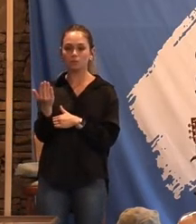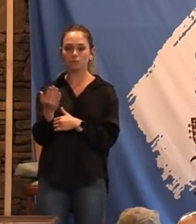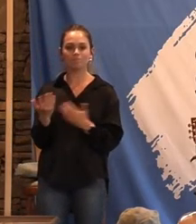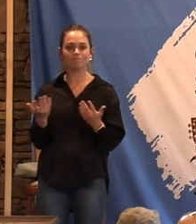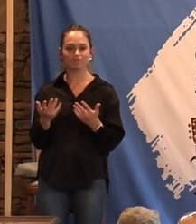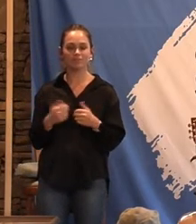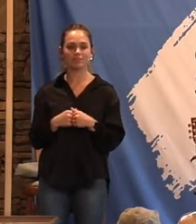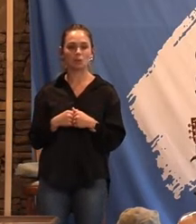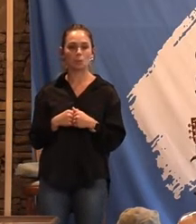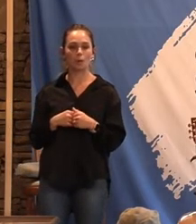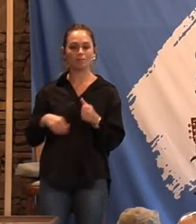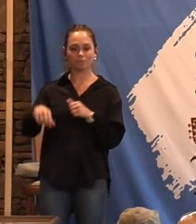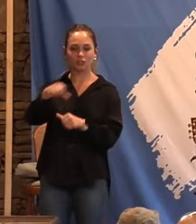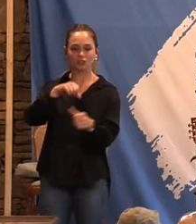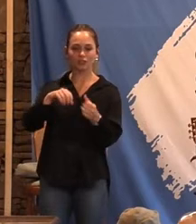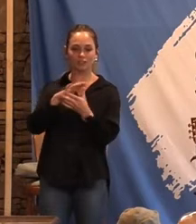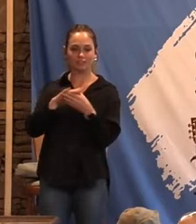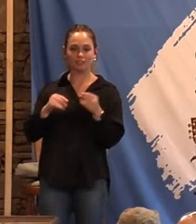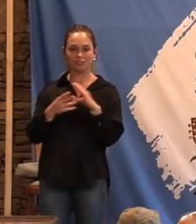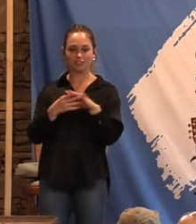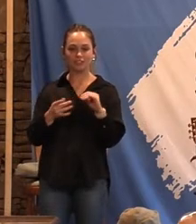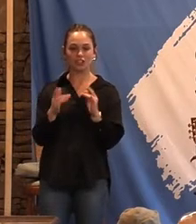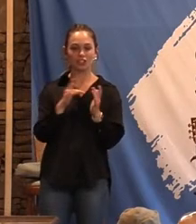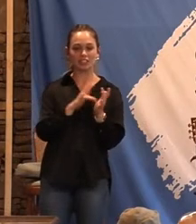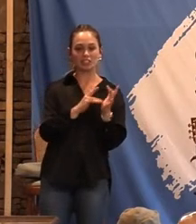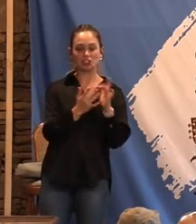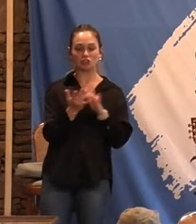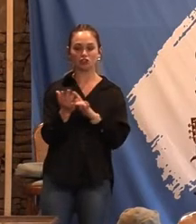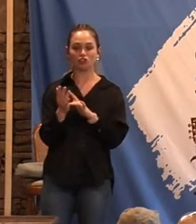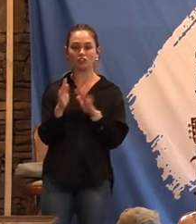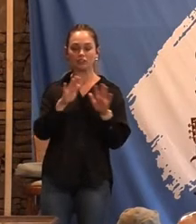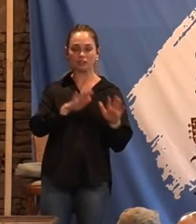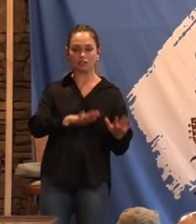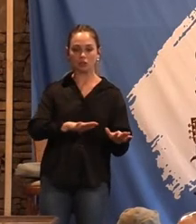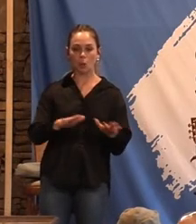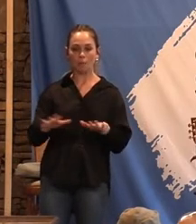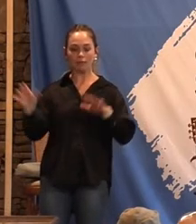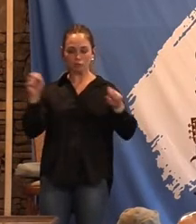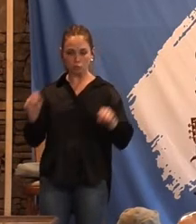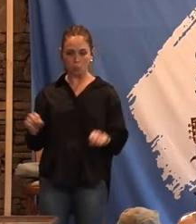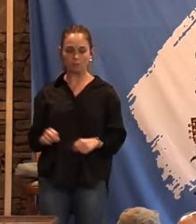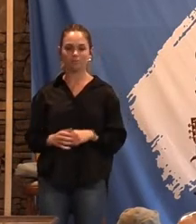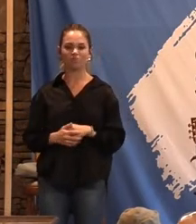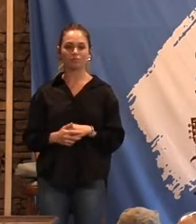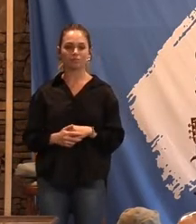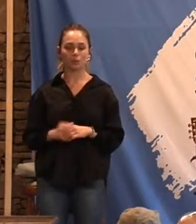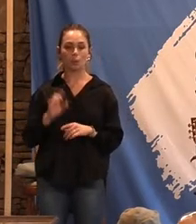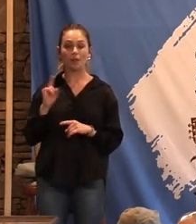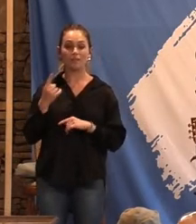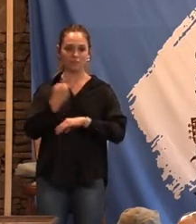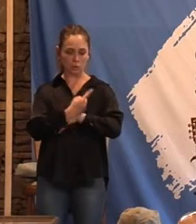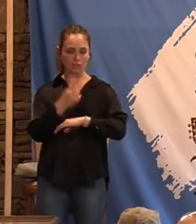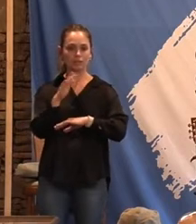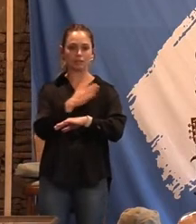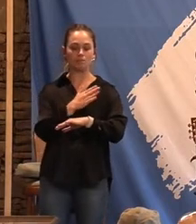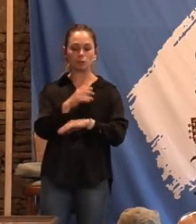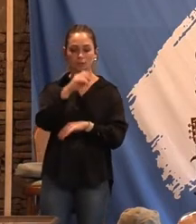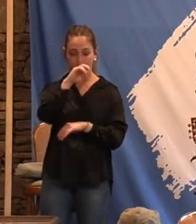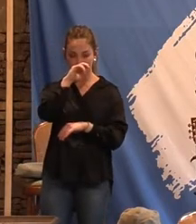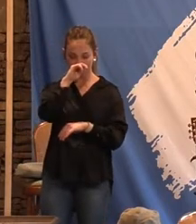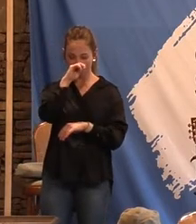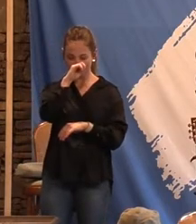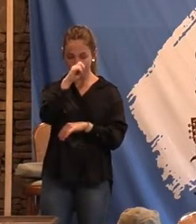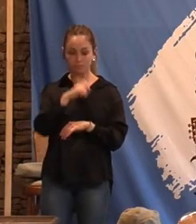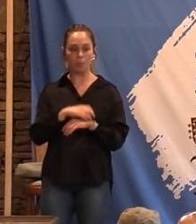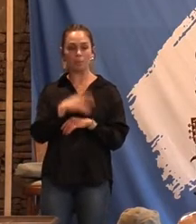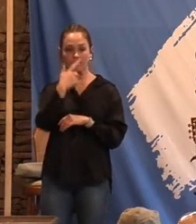an interactive version of the story of Jesus calming the storm. Well, it's the first day of music. The